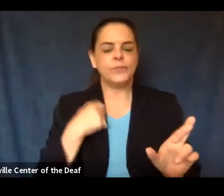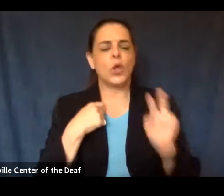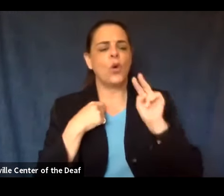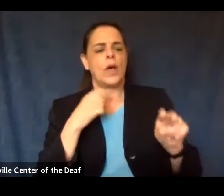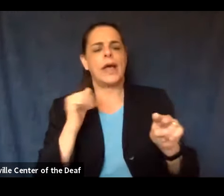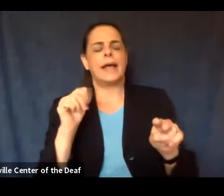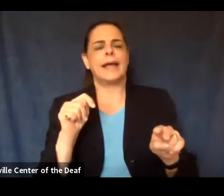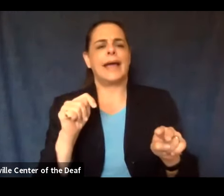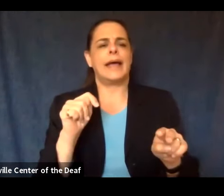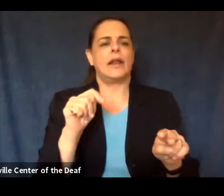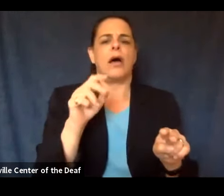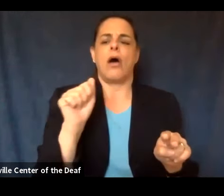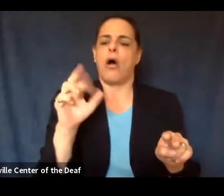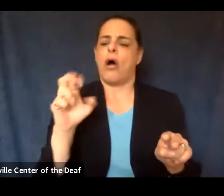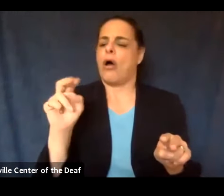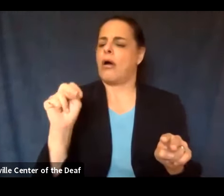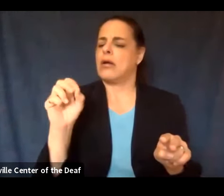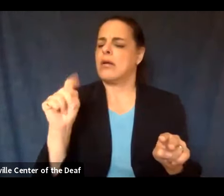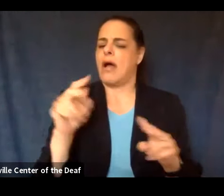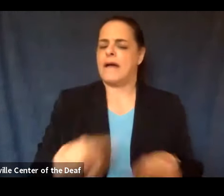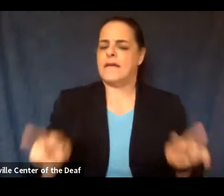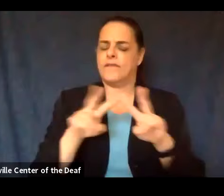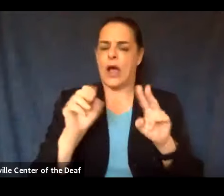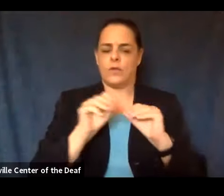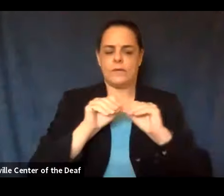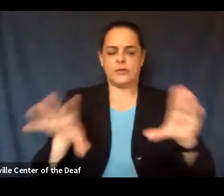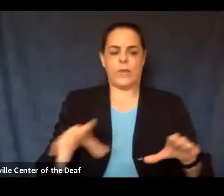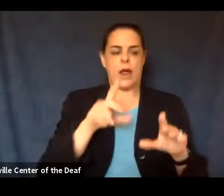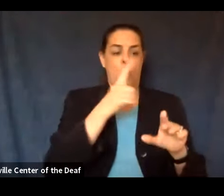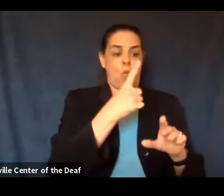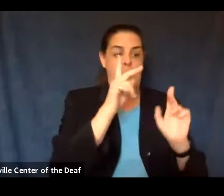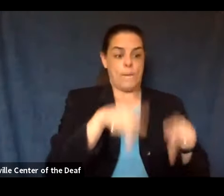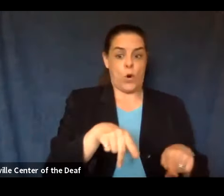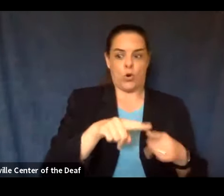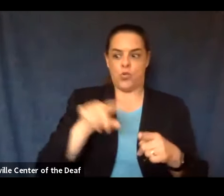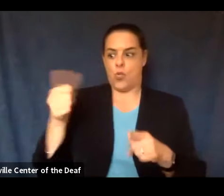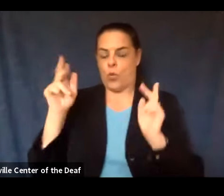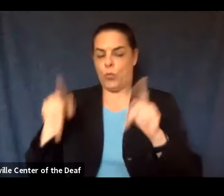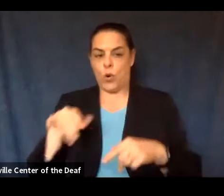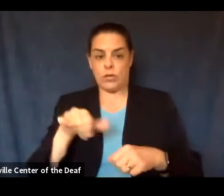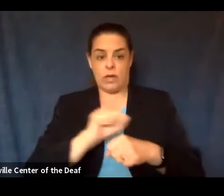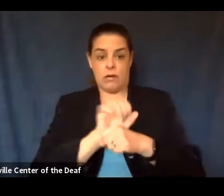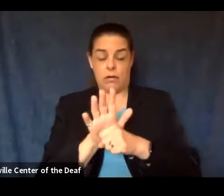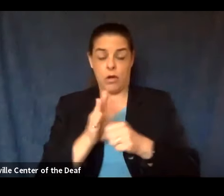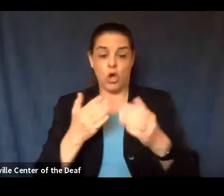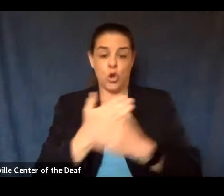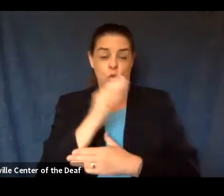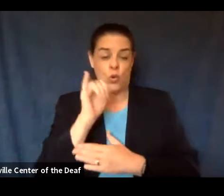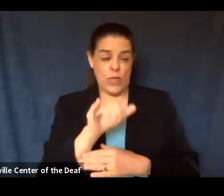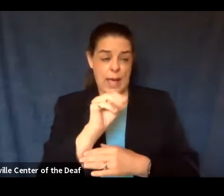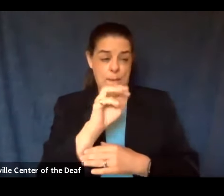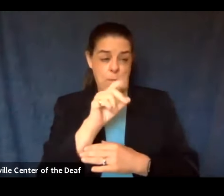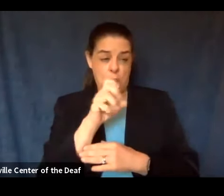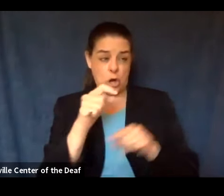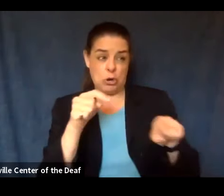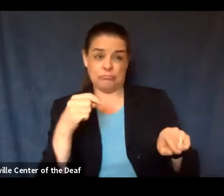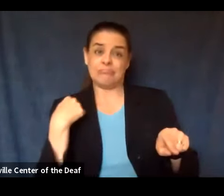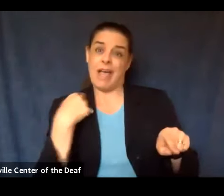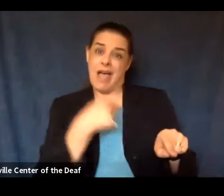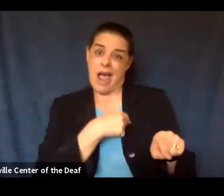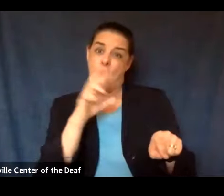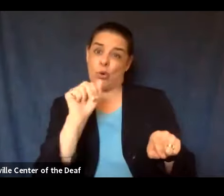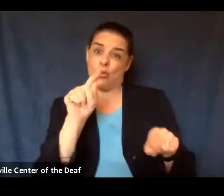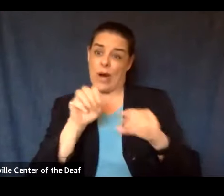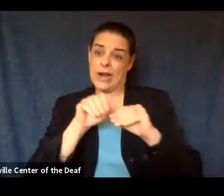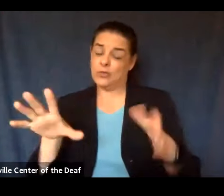value, or the spread of disease from one person to the next. And at least per that model, we had the lowest rate of spread in the state of Tennessee. So